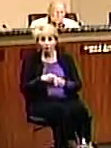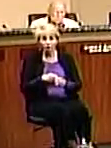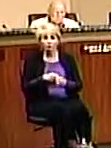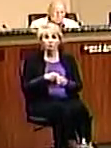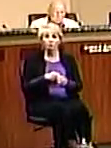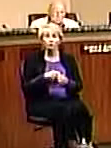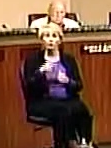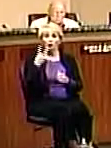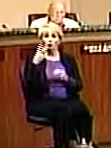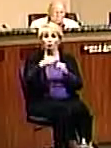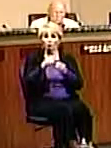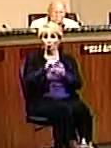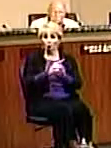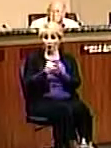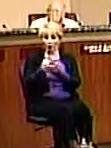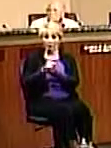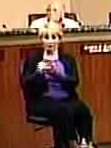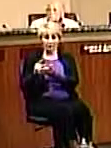Go in two more weeks,